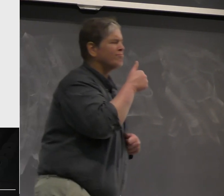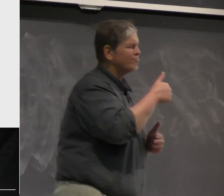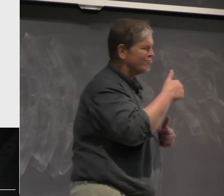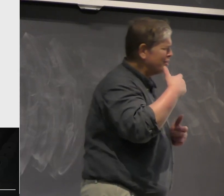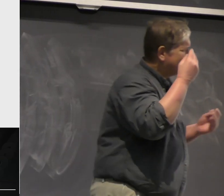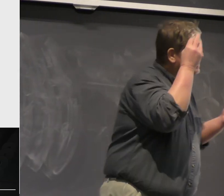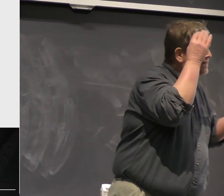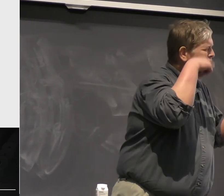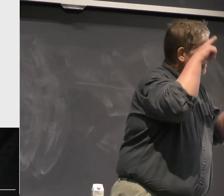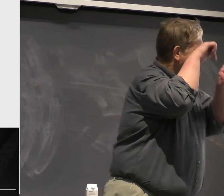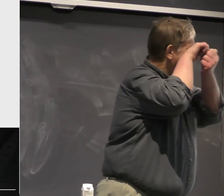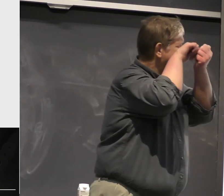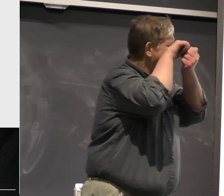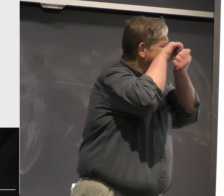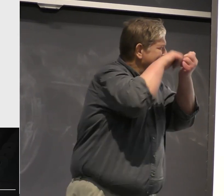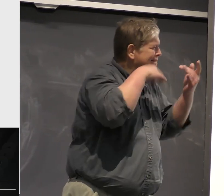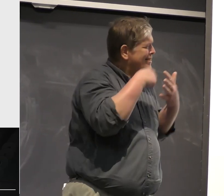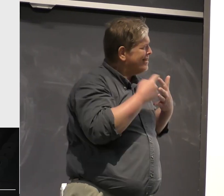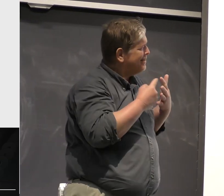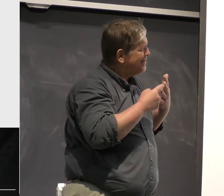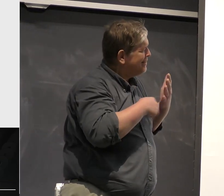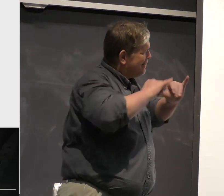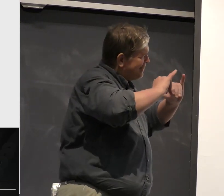Hello. I'm really thinking. There's a lot to process.